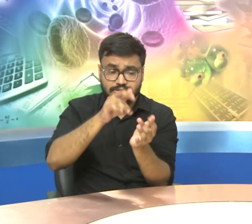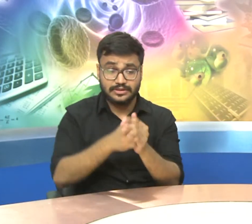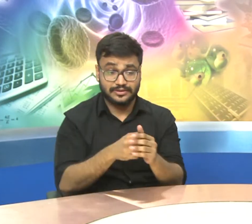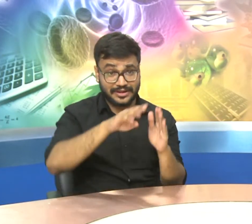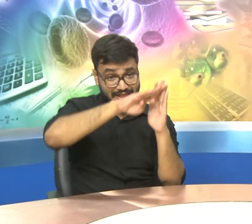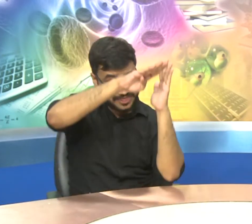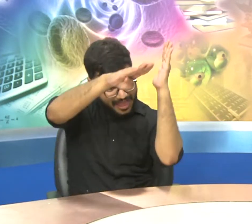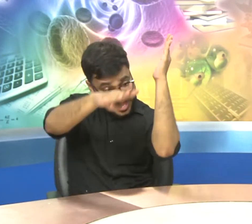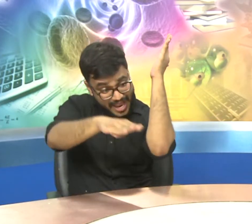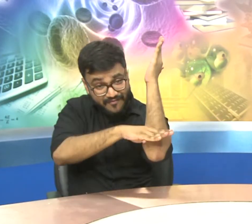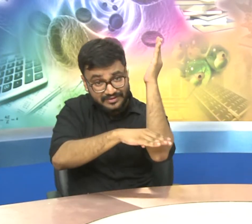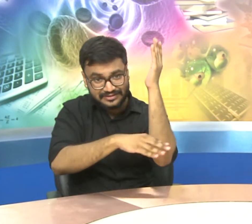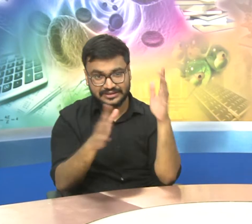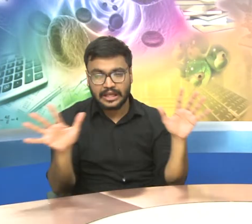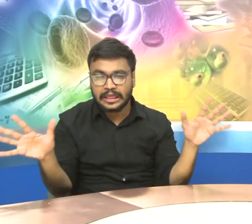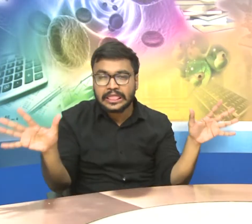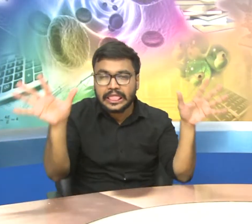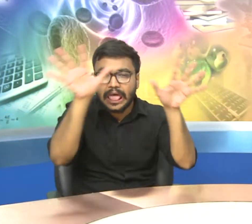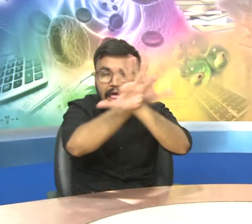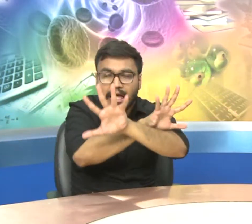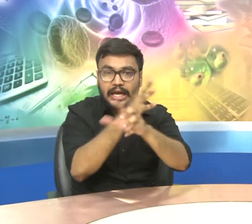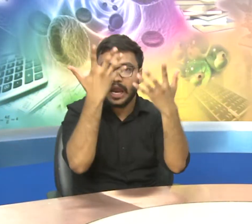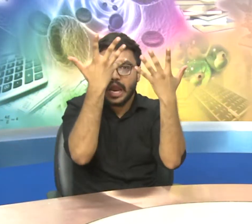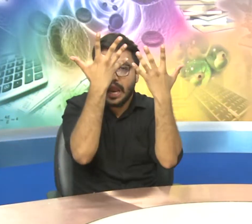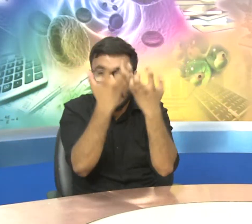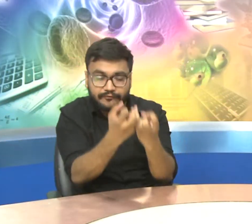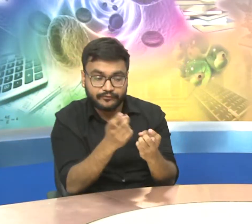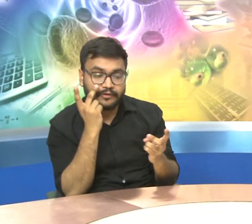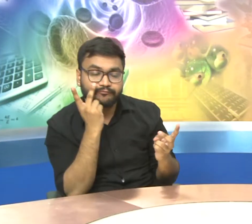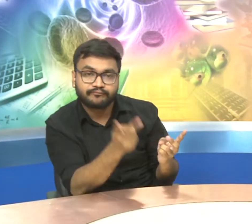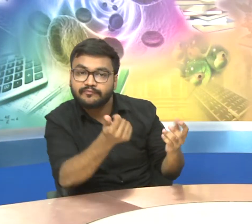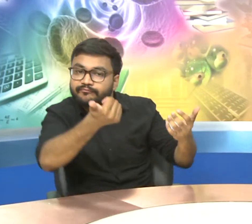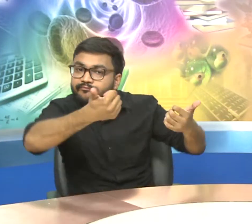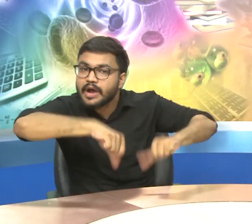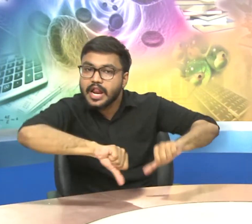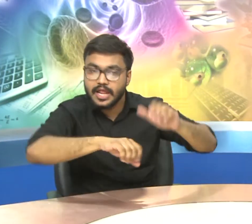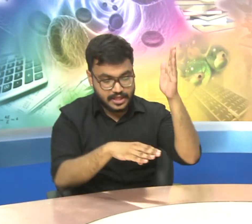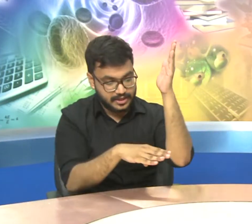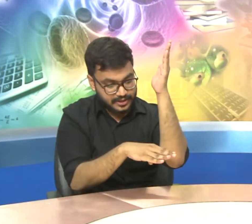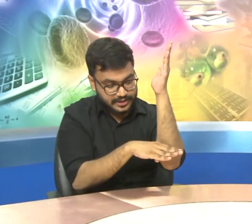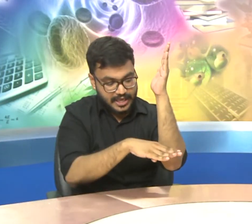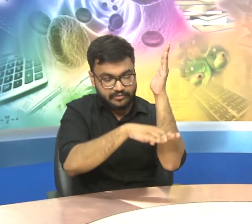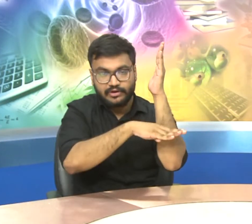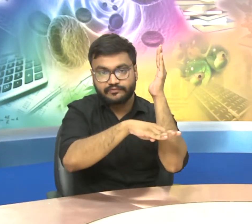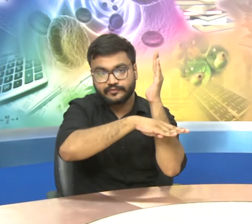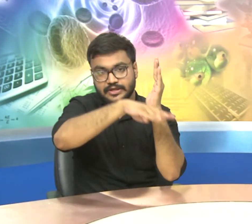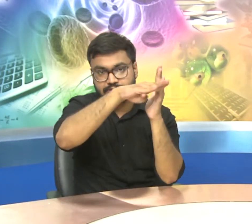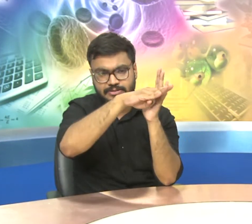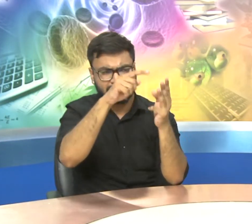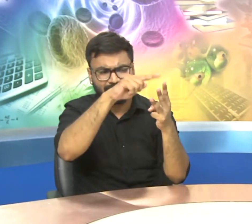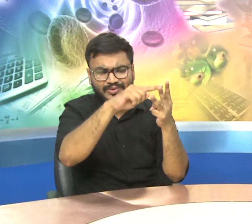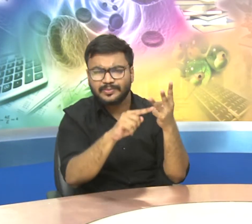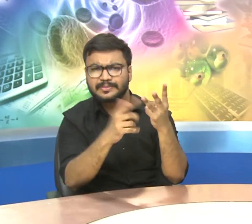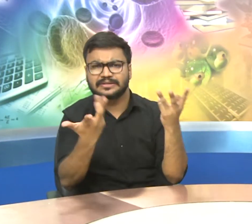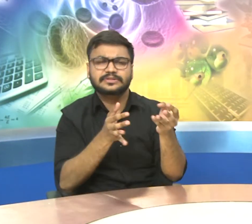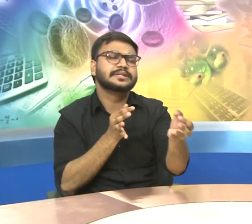shallow area near the shore, second open water where sunlight reaches, and the third